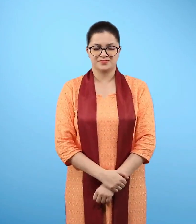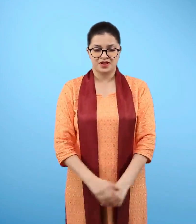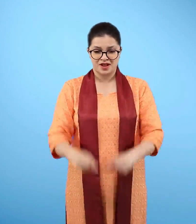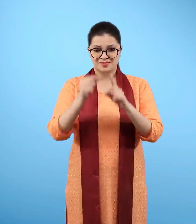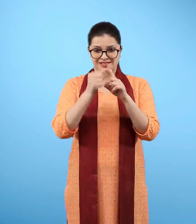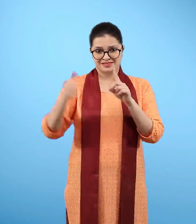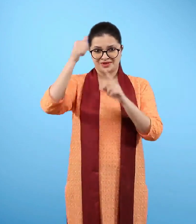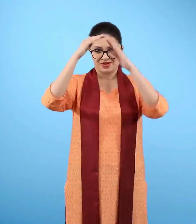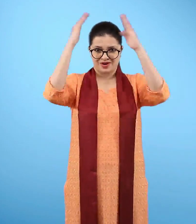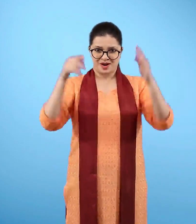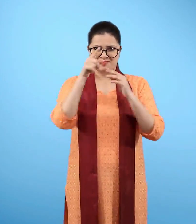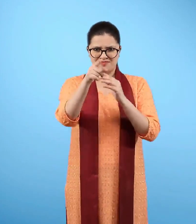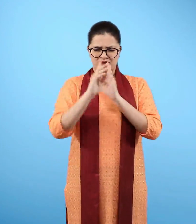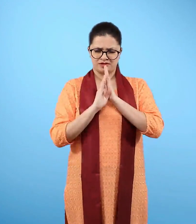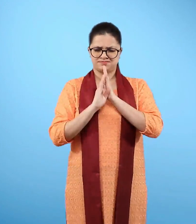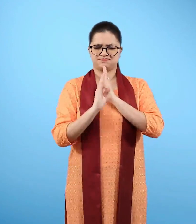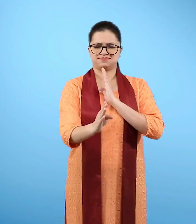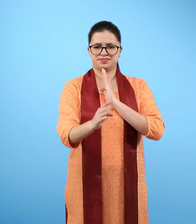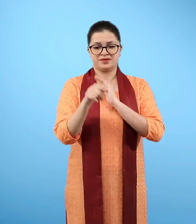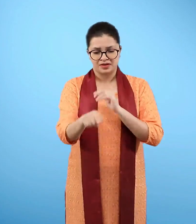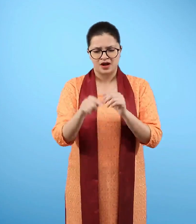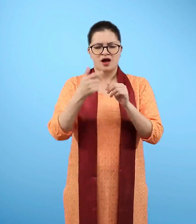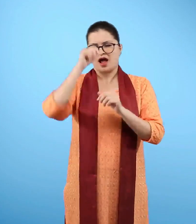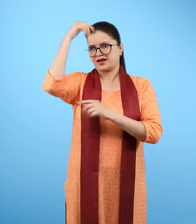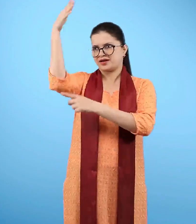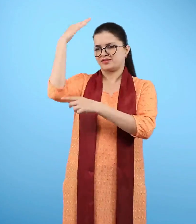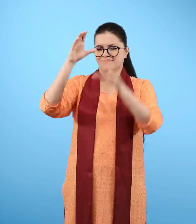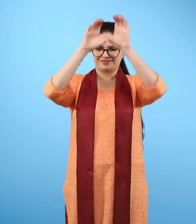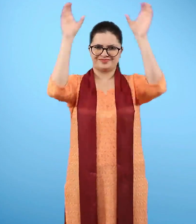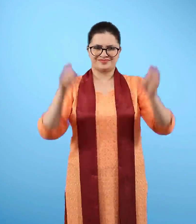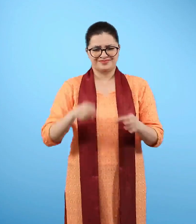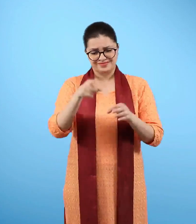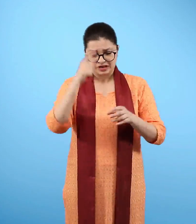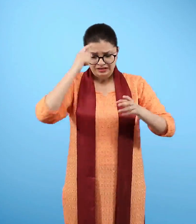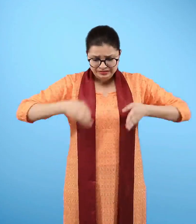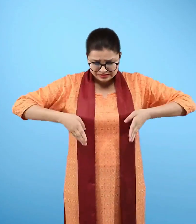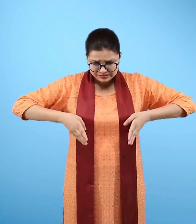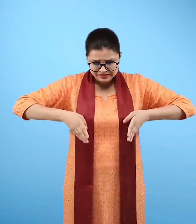Name roads that you will cross on your way from Rashtrapati Bhavan to India Gate.